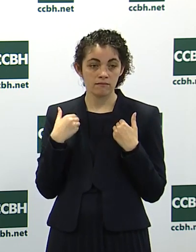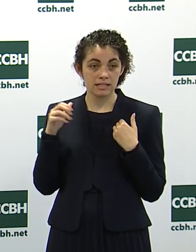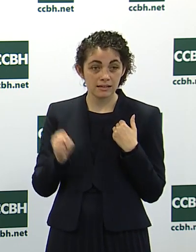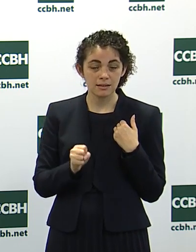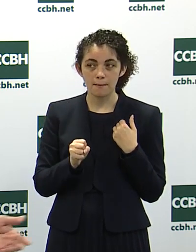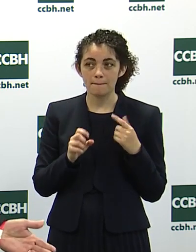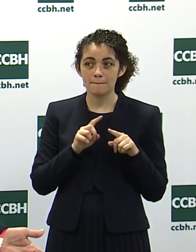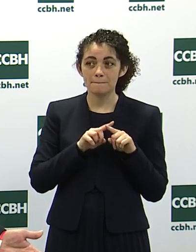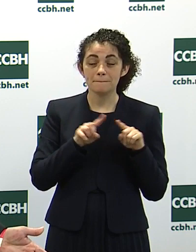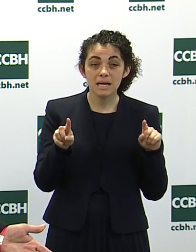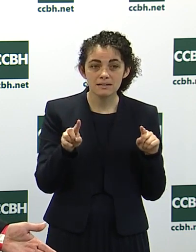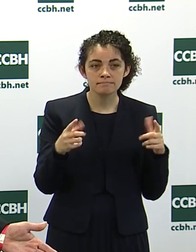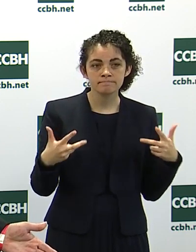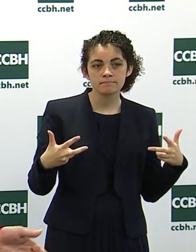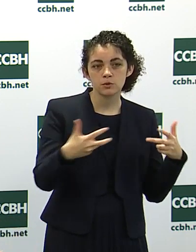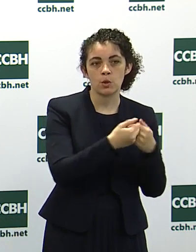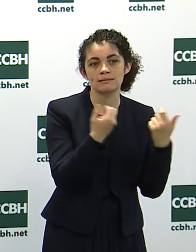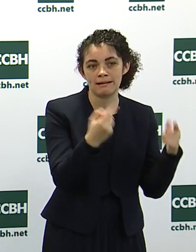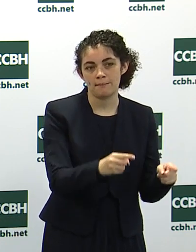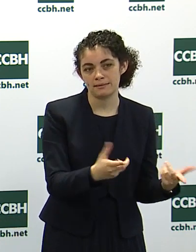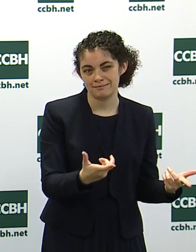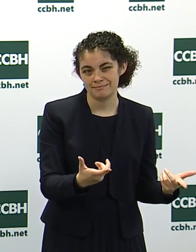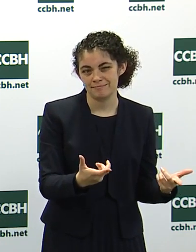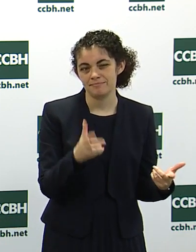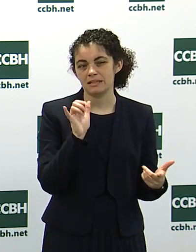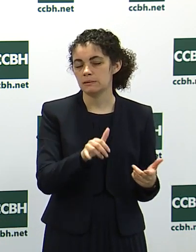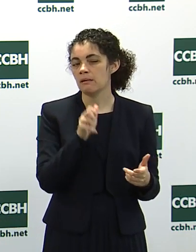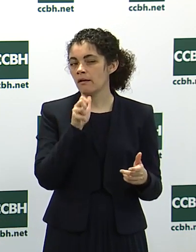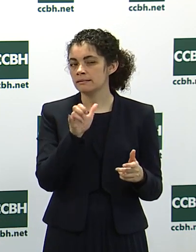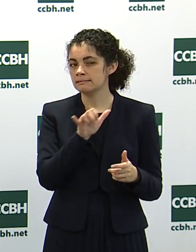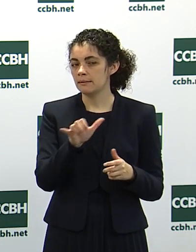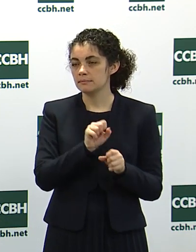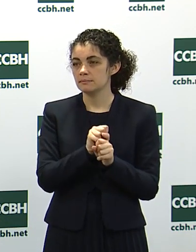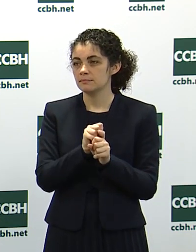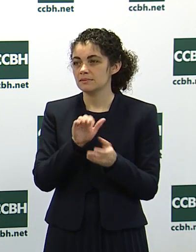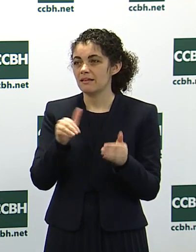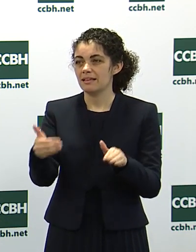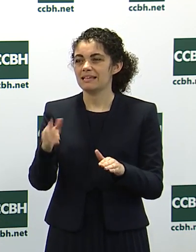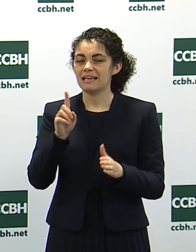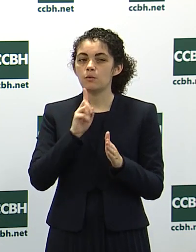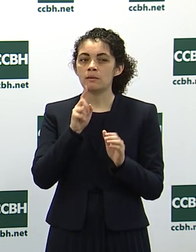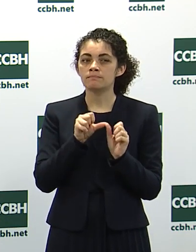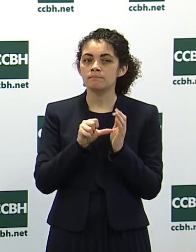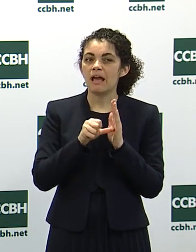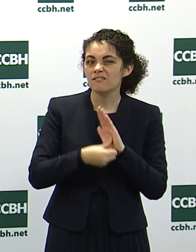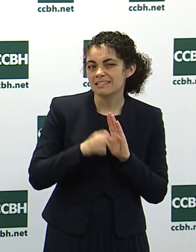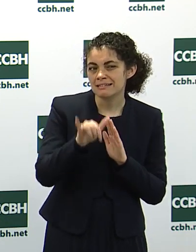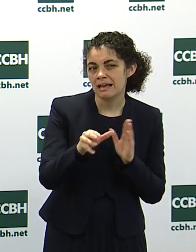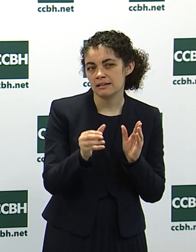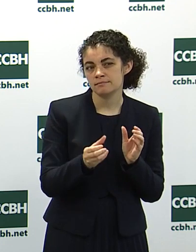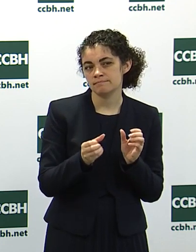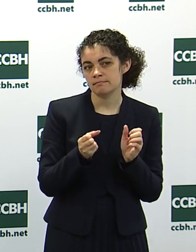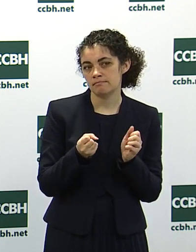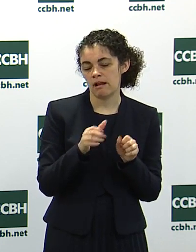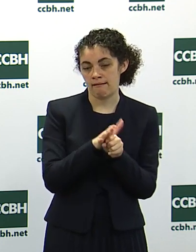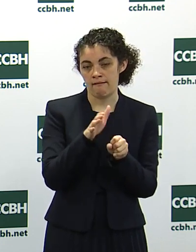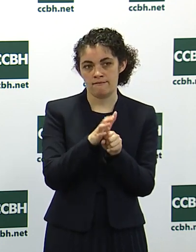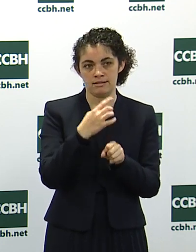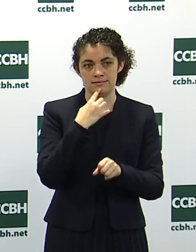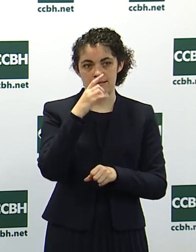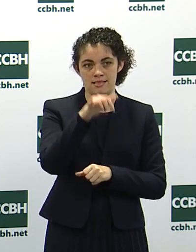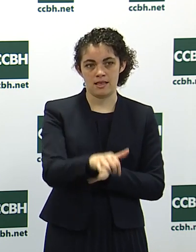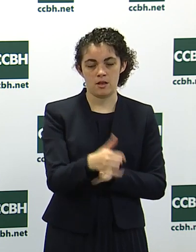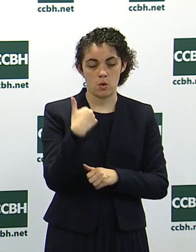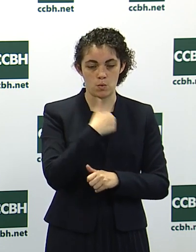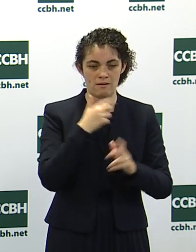COVID-19, but this wasn't a COVID death. I can't stress that enough because it concerns me, and I would say,